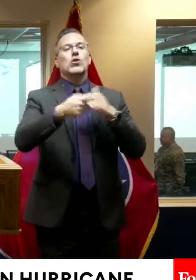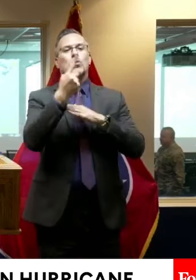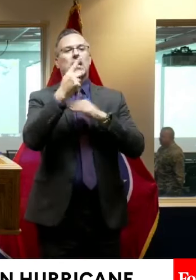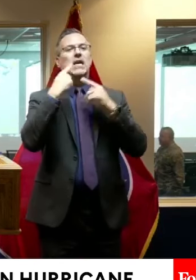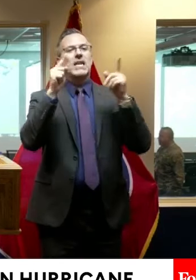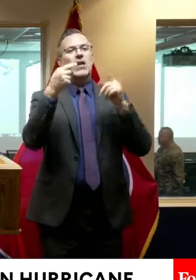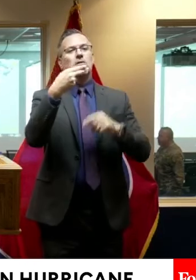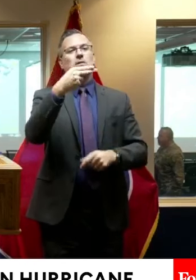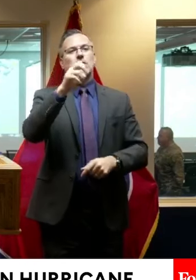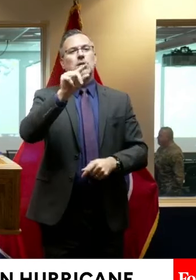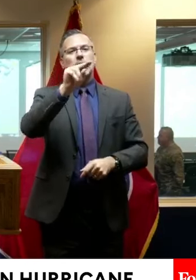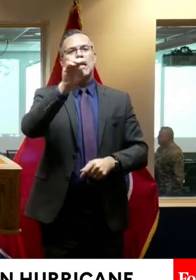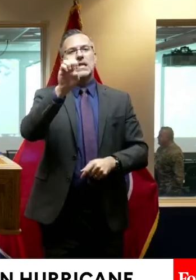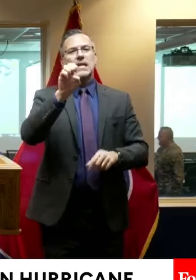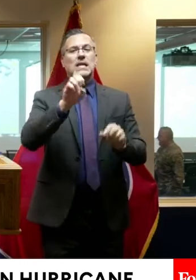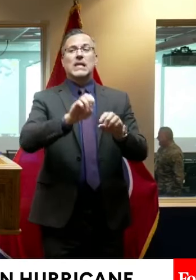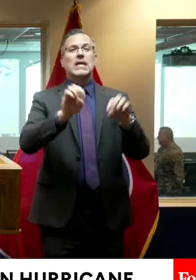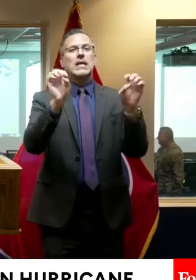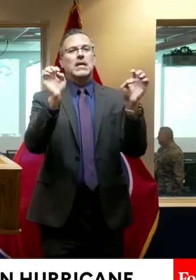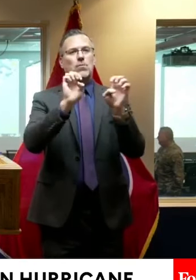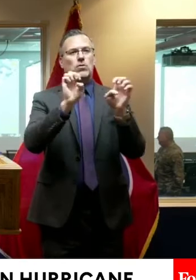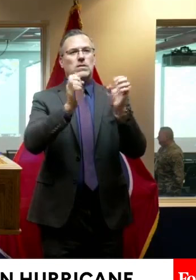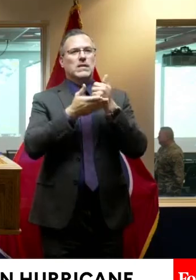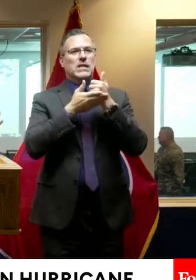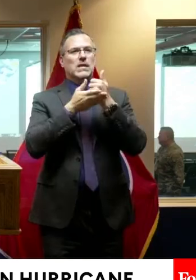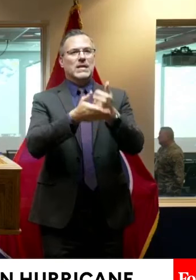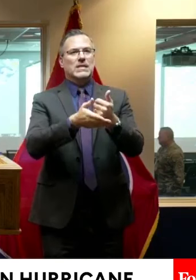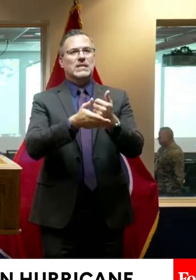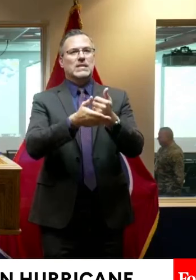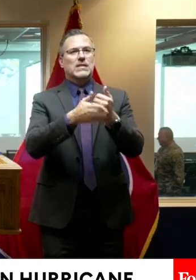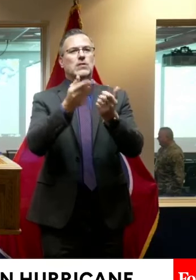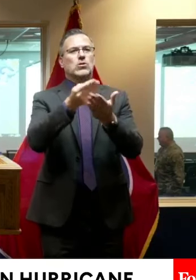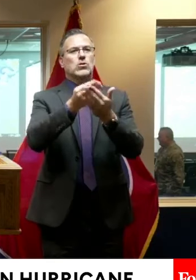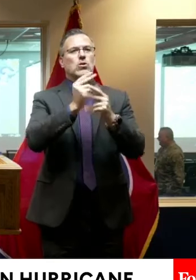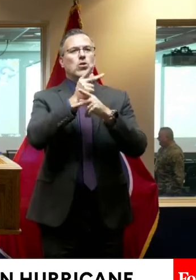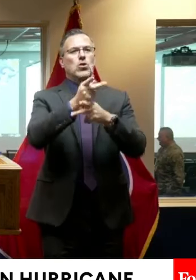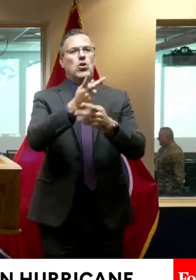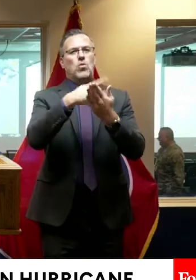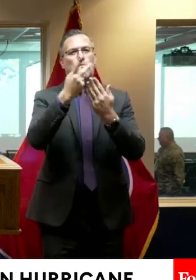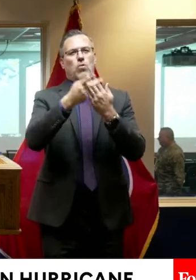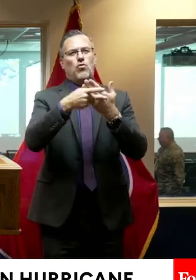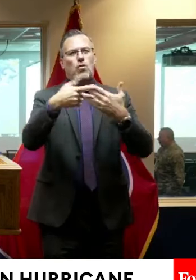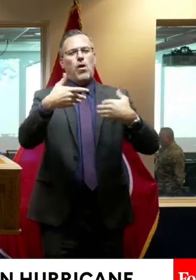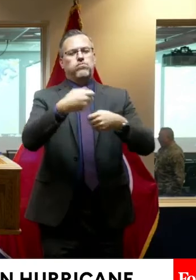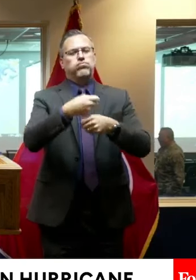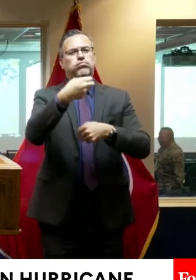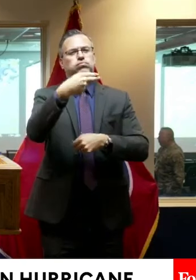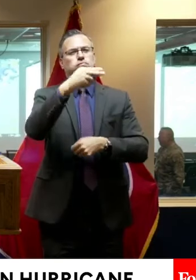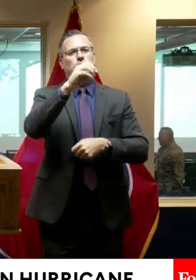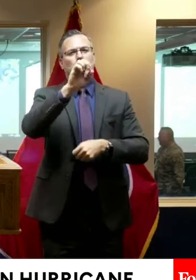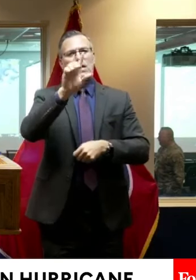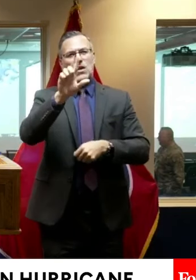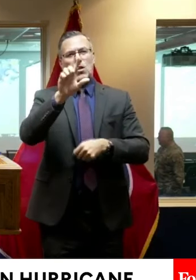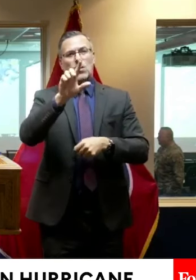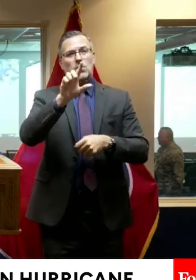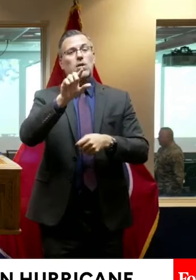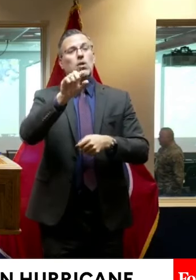Helene Emergency Assistance Loan Program, or what we're calling the HEAL Program. It is a $100